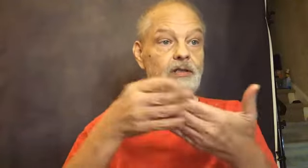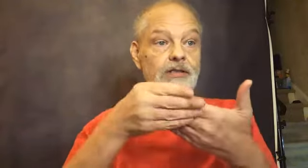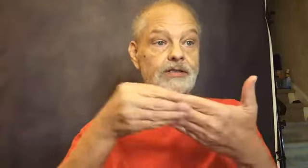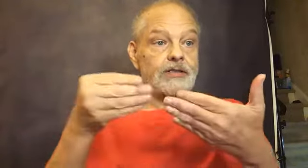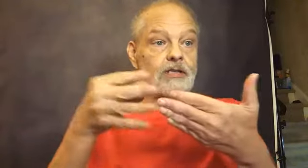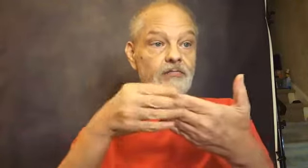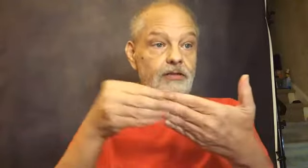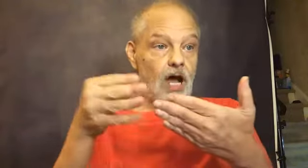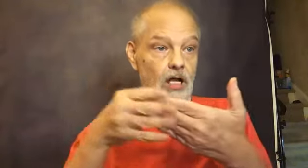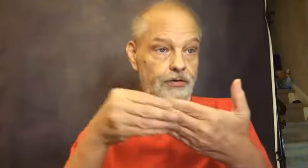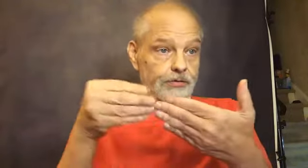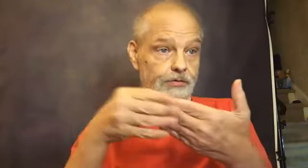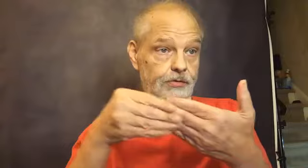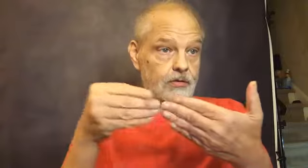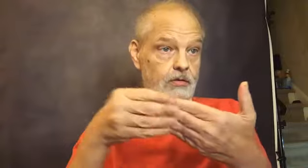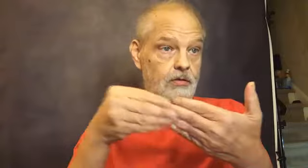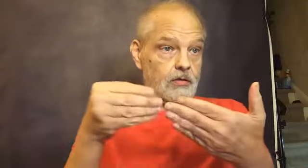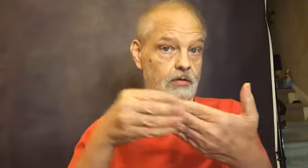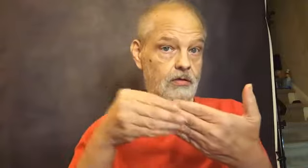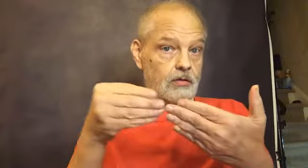This is a sign for dollars.